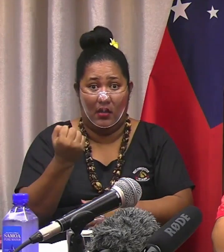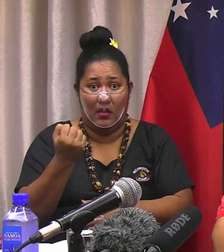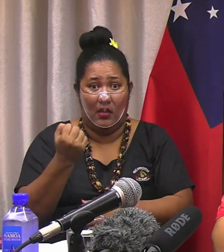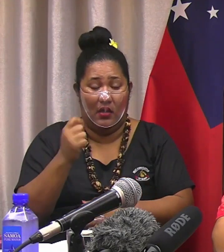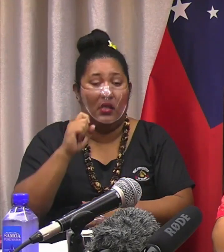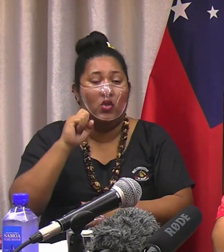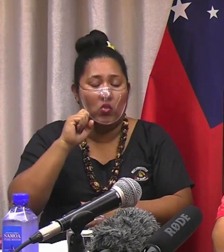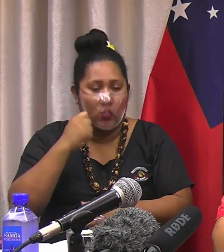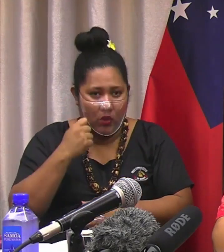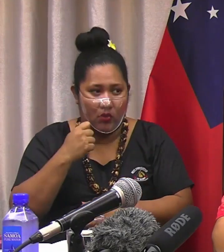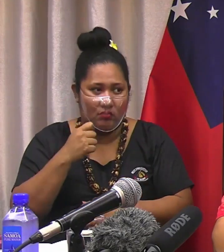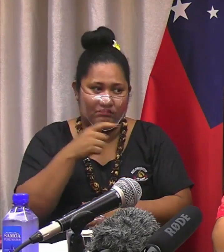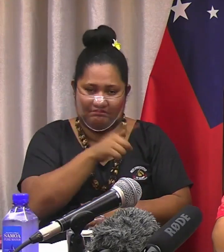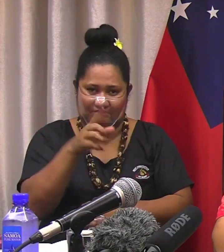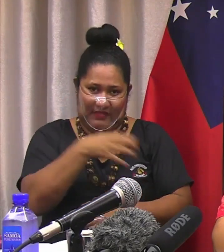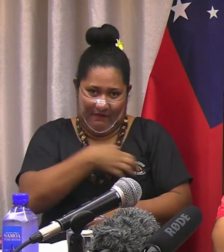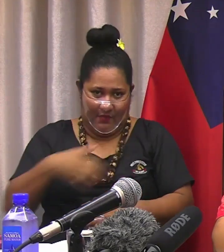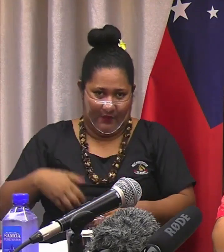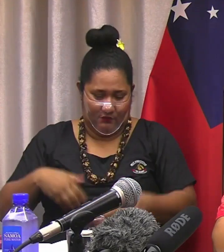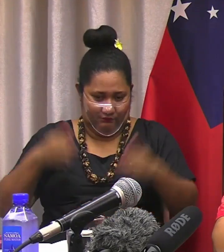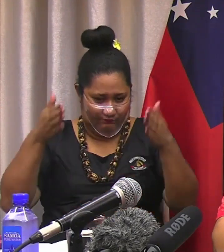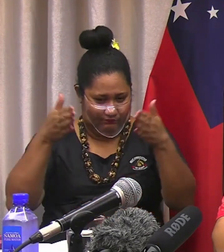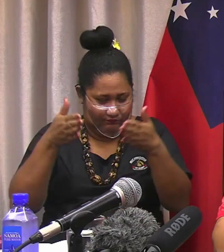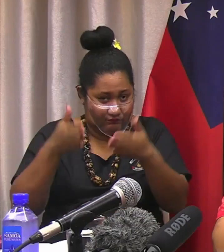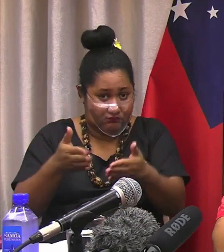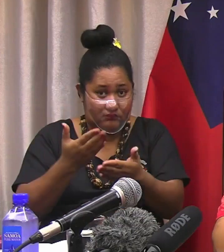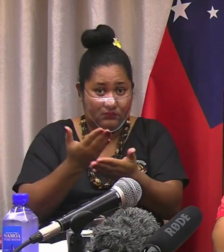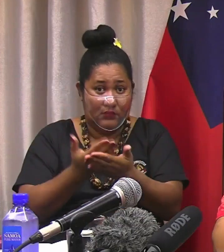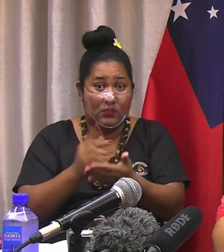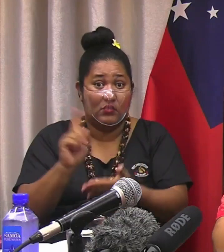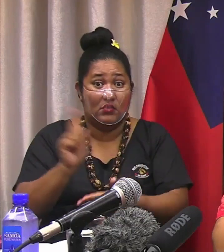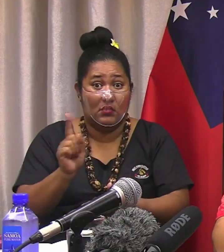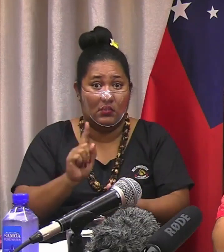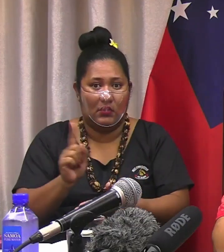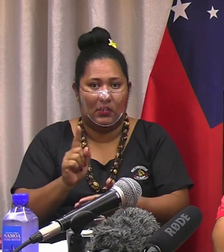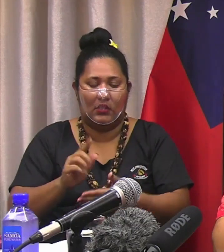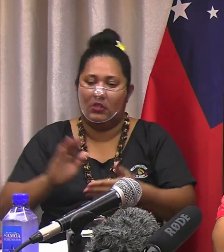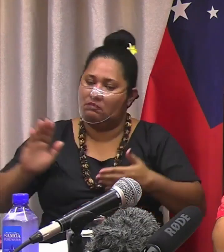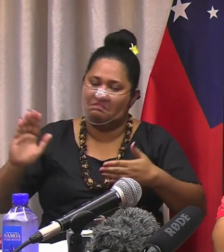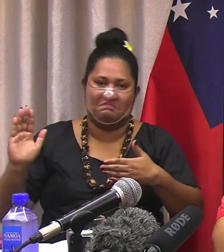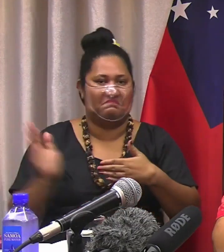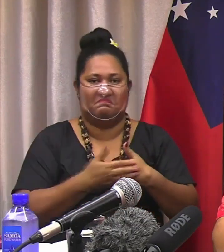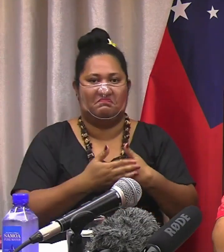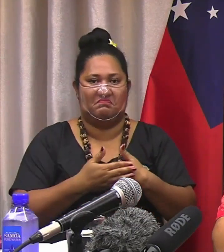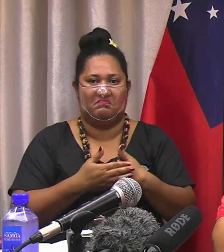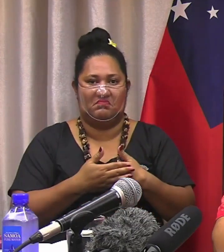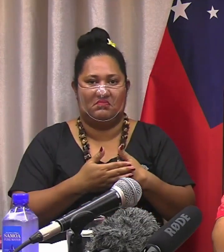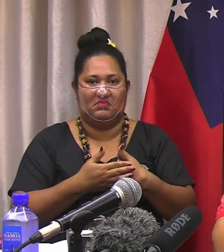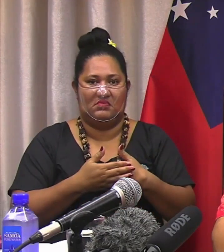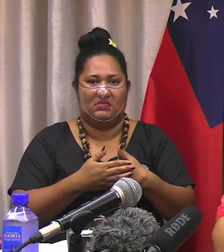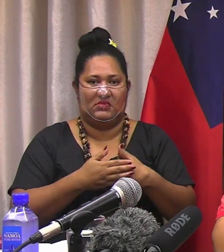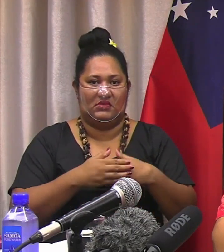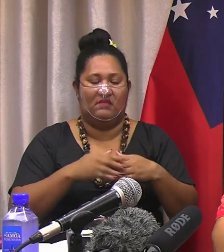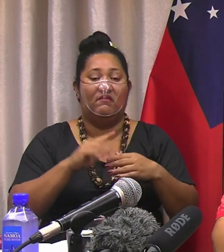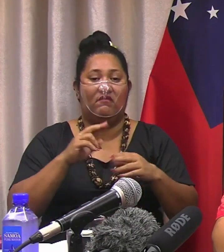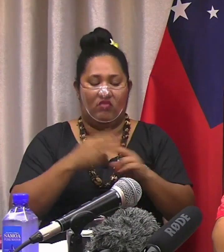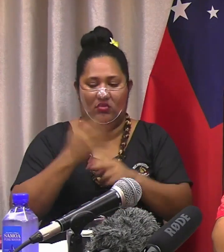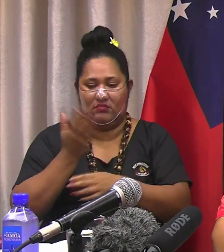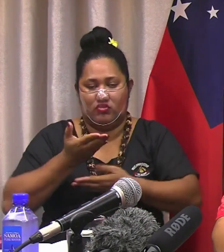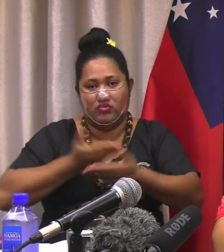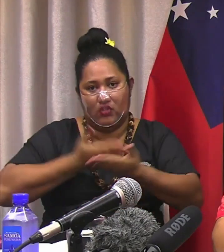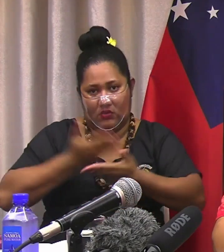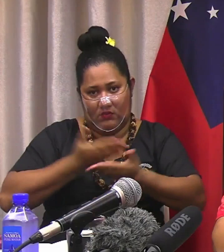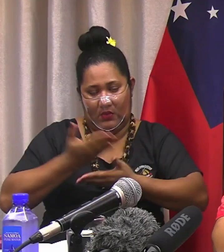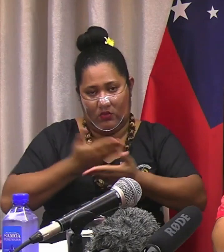ato e anga i loa le kapeneta i le tūlanga, e tapu ai ona te tala nei mō au au nanga.